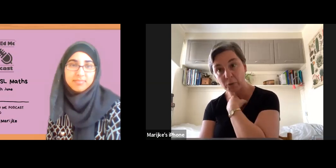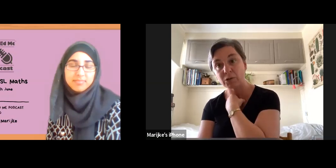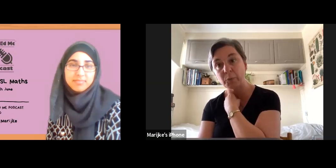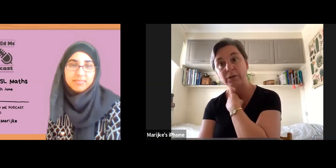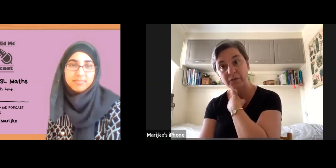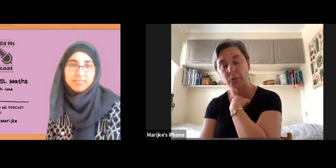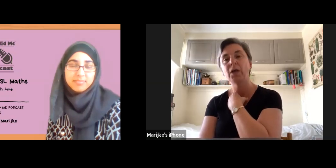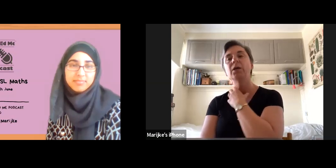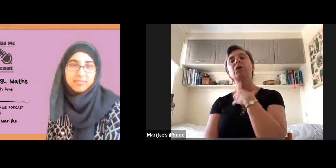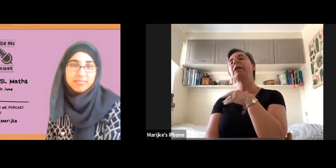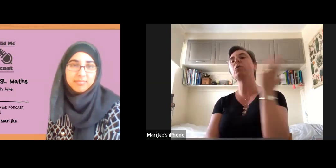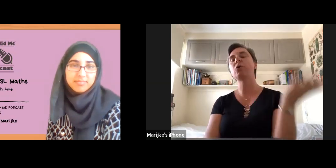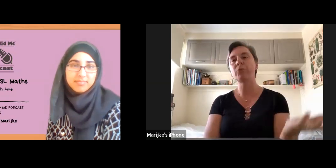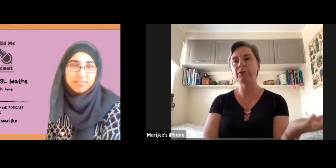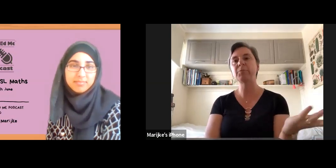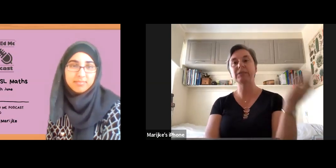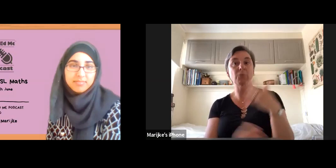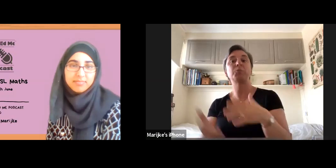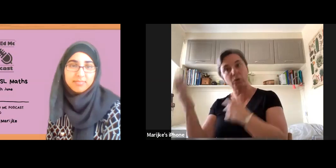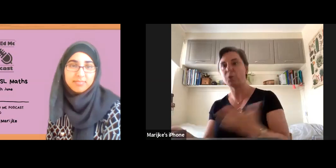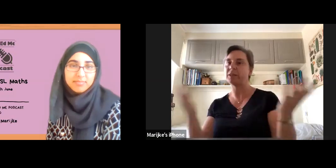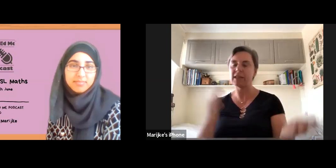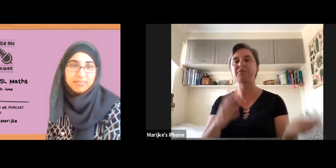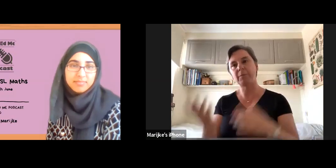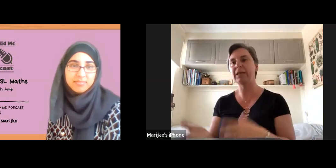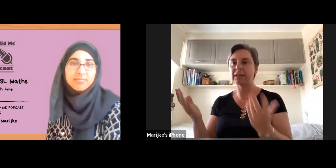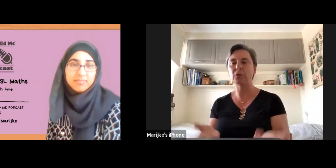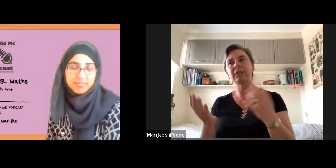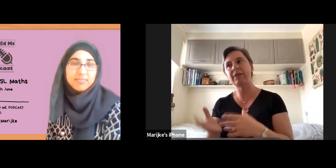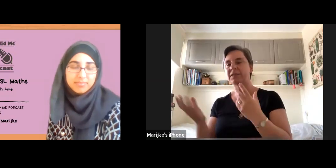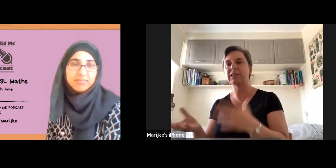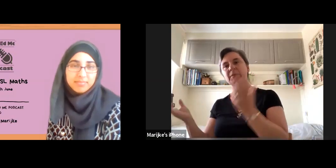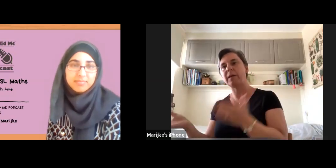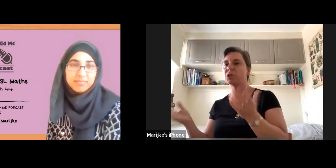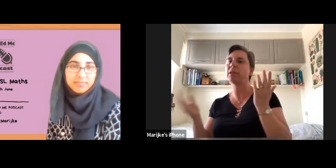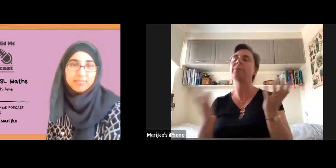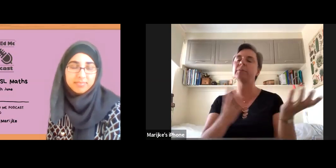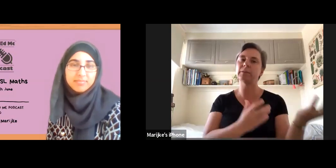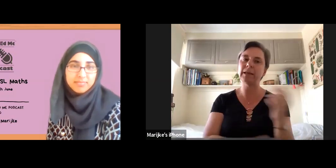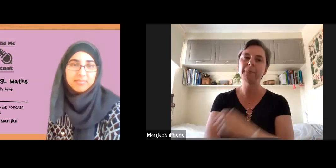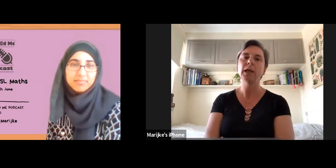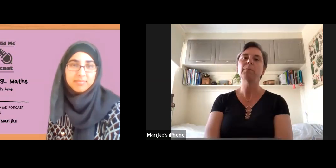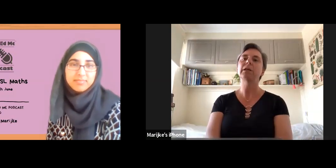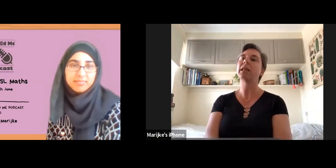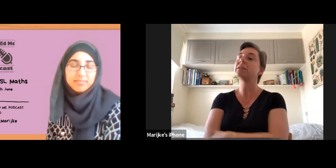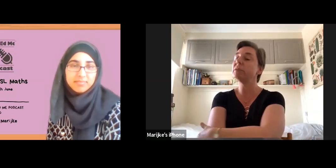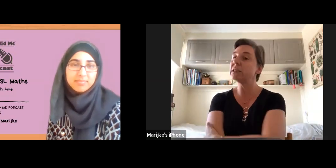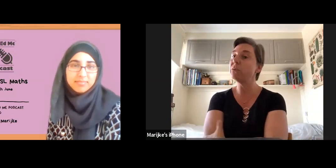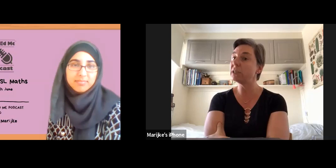personal point of view to come and have a look around, because I was brought up in a deaf family and I know the deaf system in Belgium, blah, blah, blah, blah, blah. But I'd like to come and see what it's